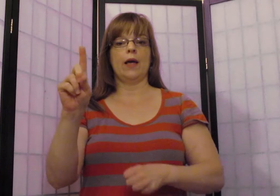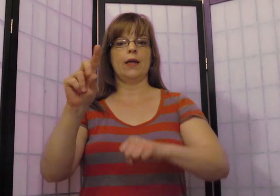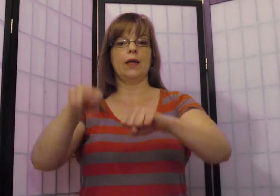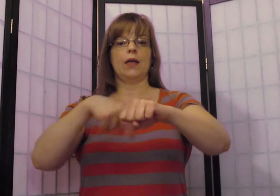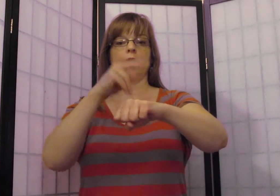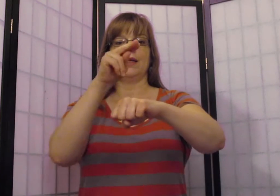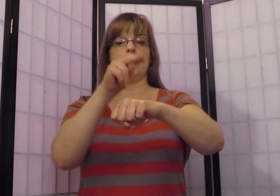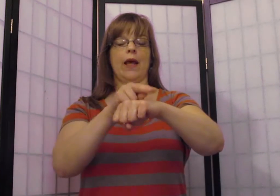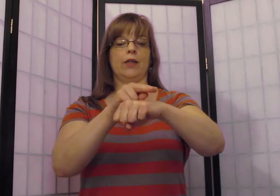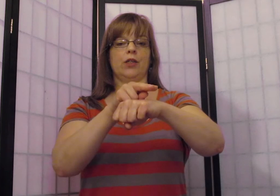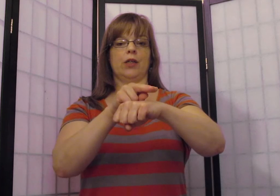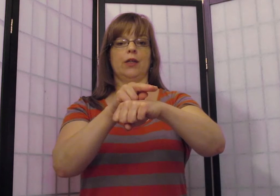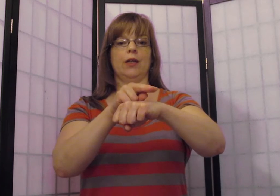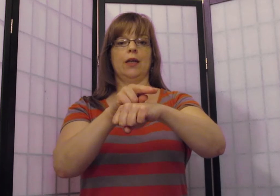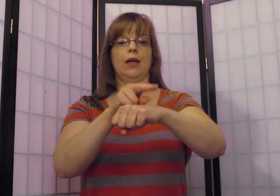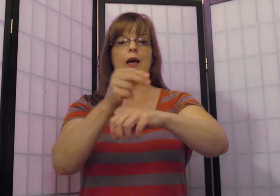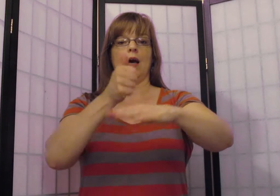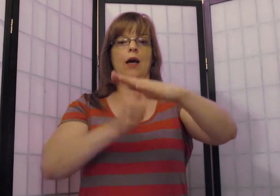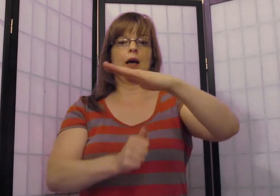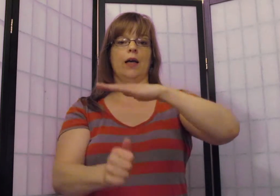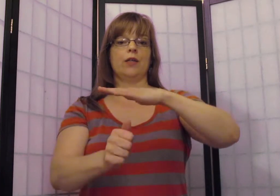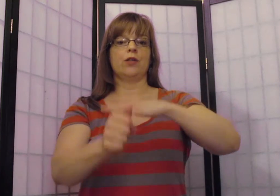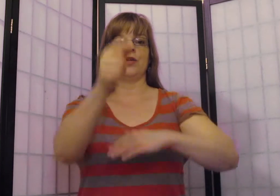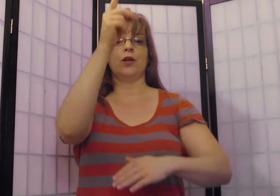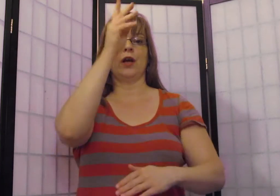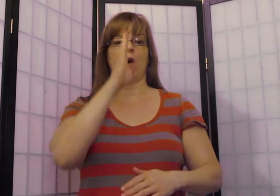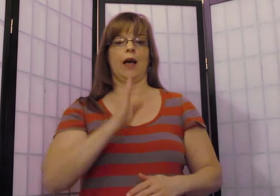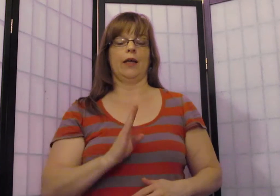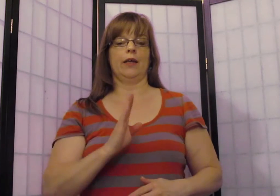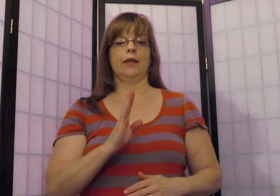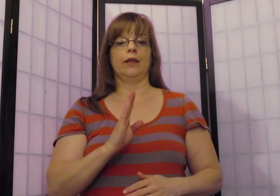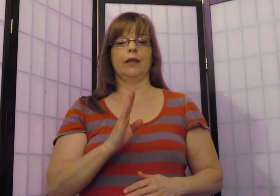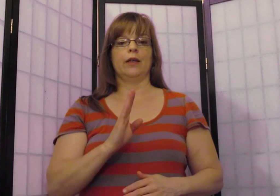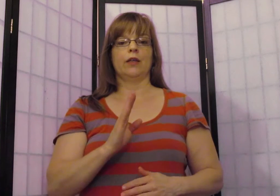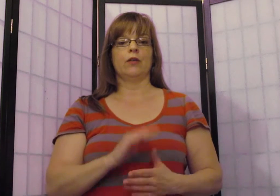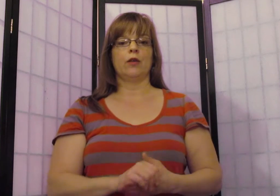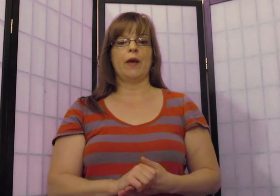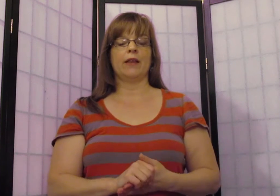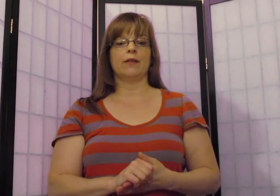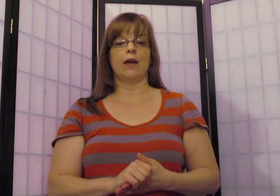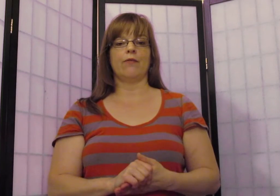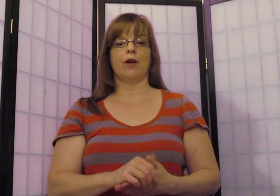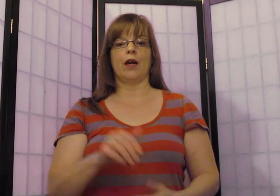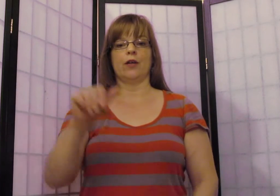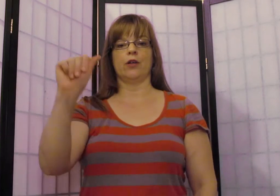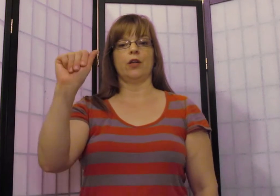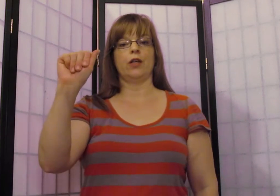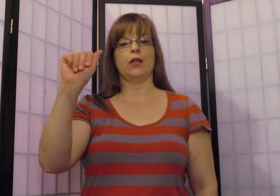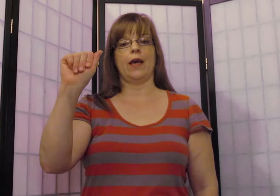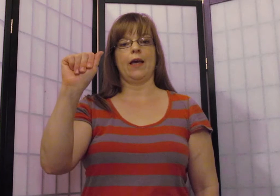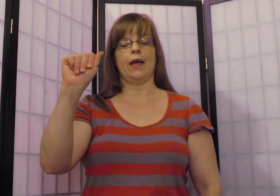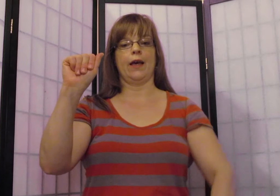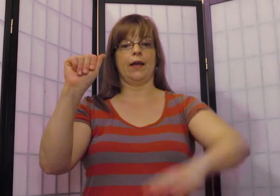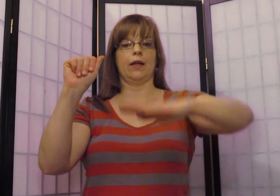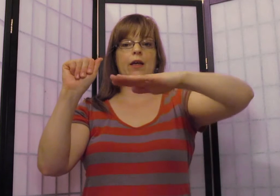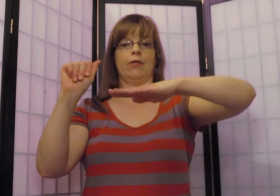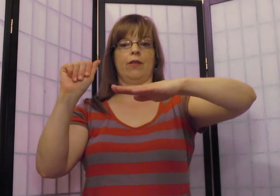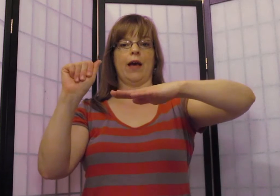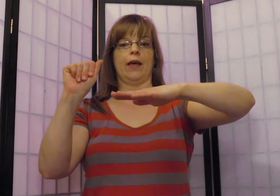One nation under God. So to make the sign for under, you need an A hand and a flat